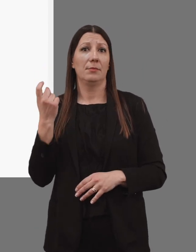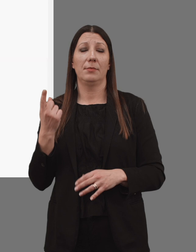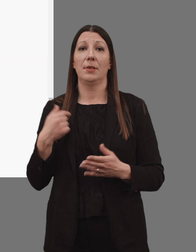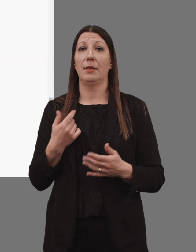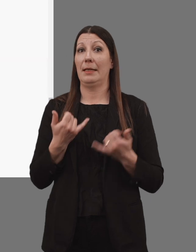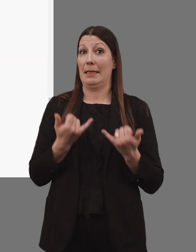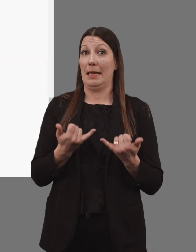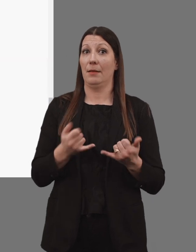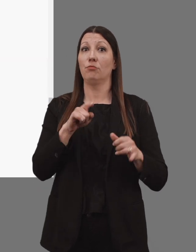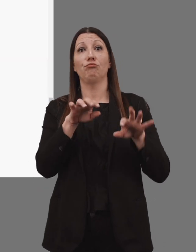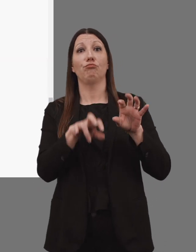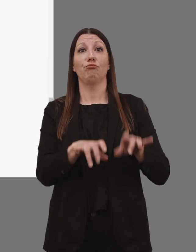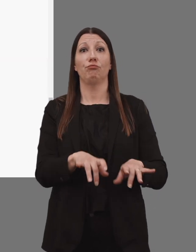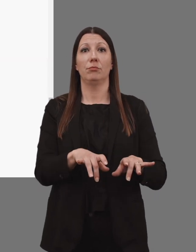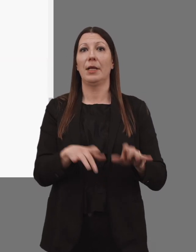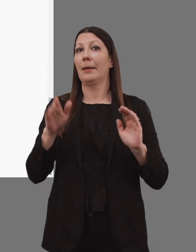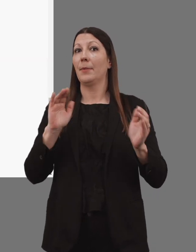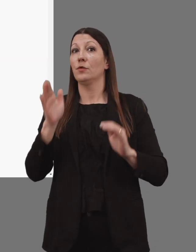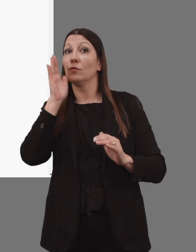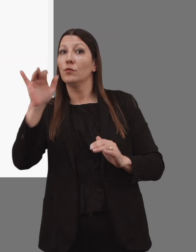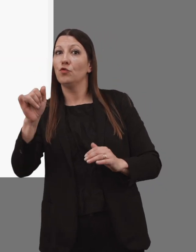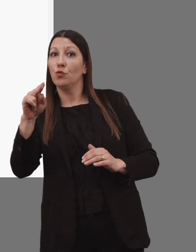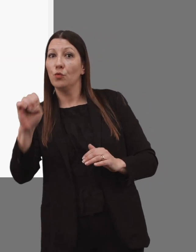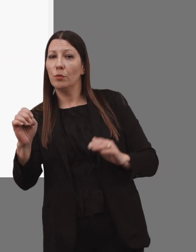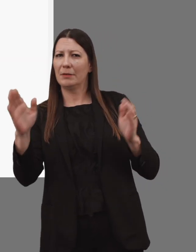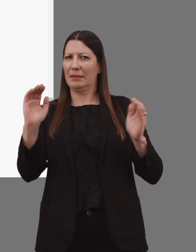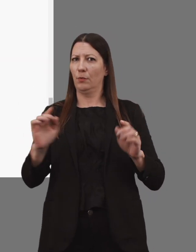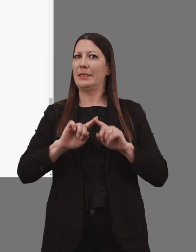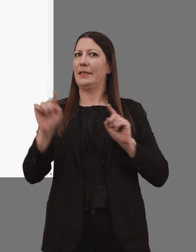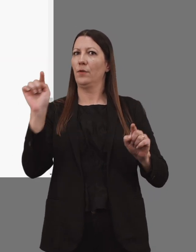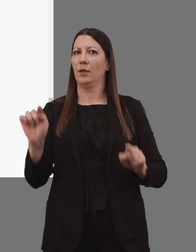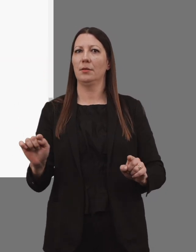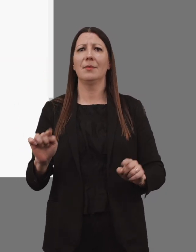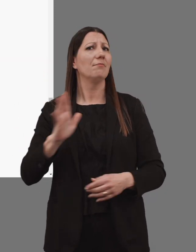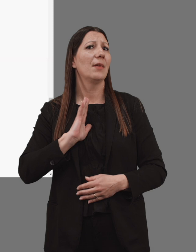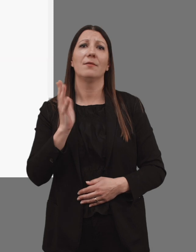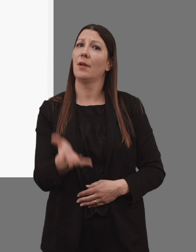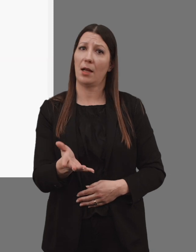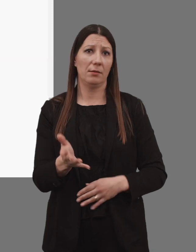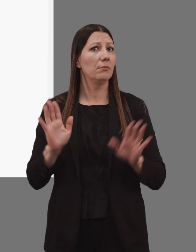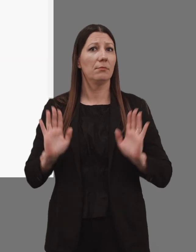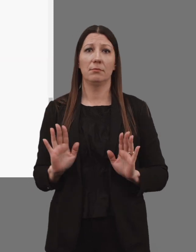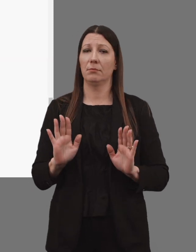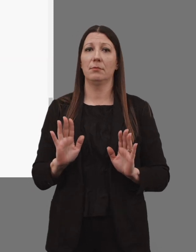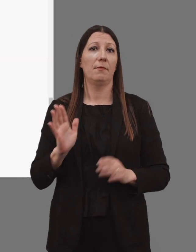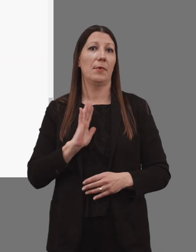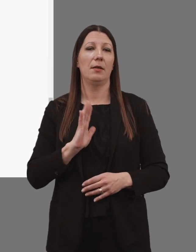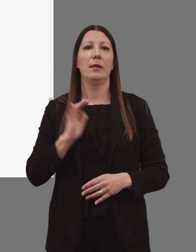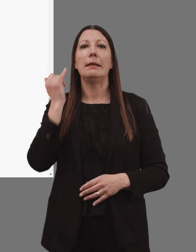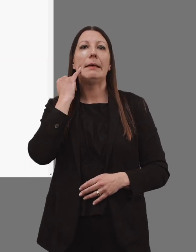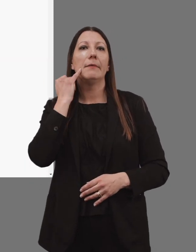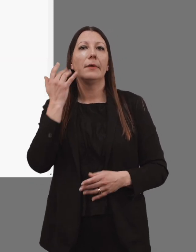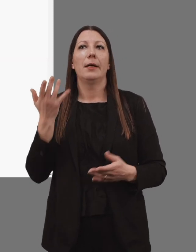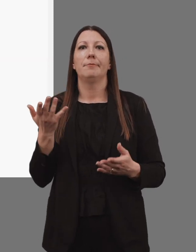your final transcript, that there might be some changes, and that's okay, as long as, you